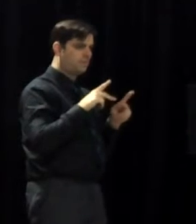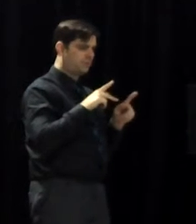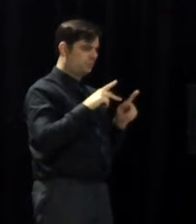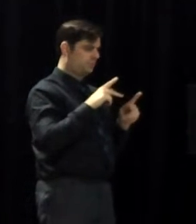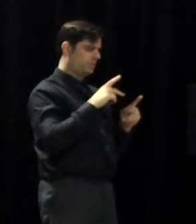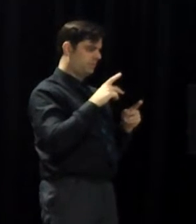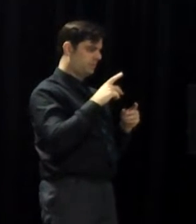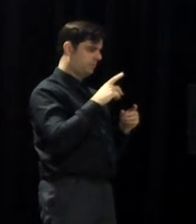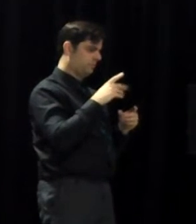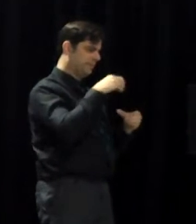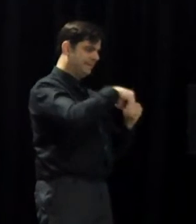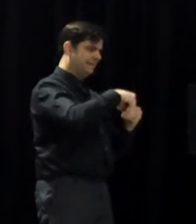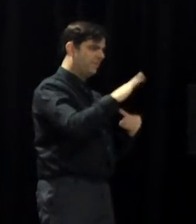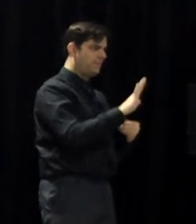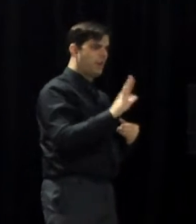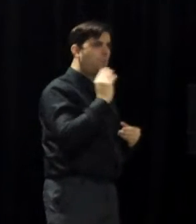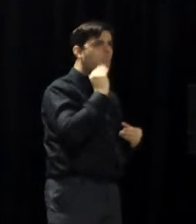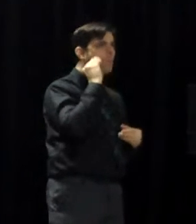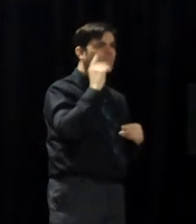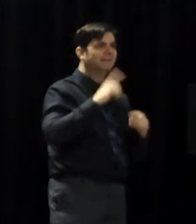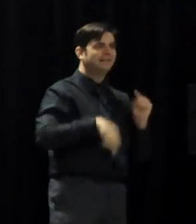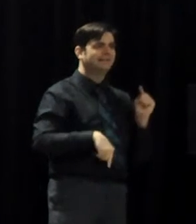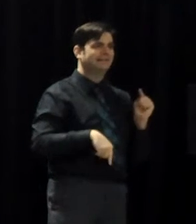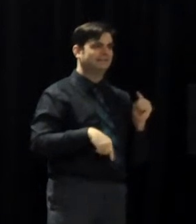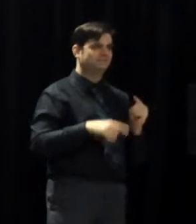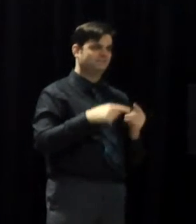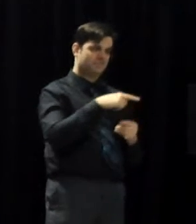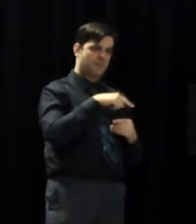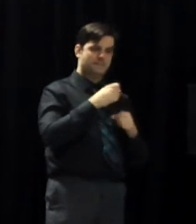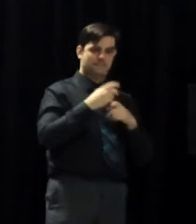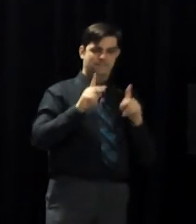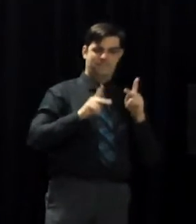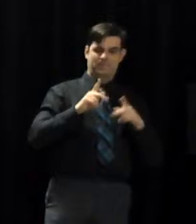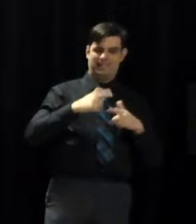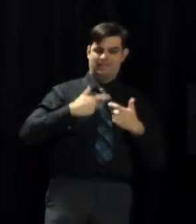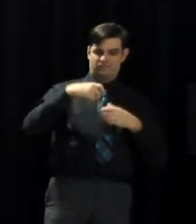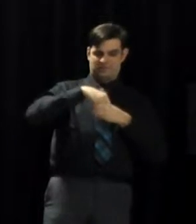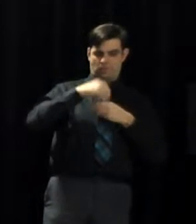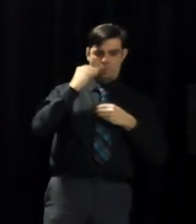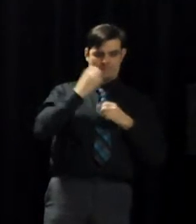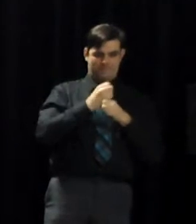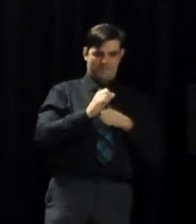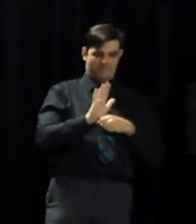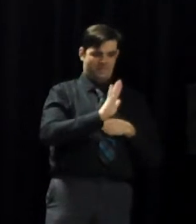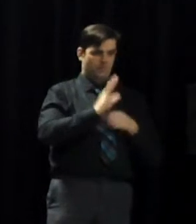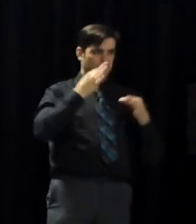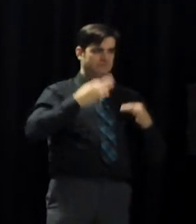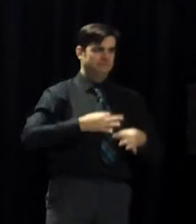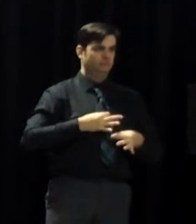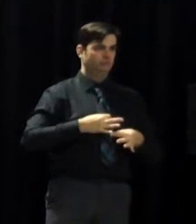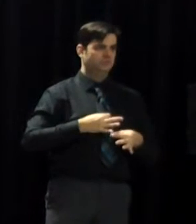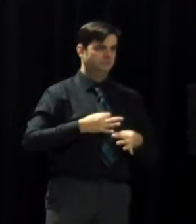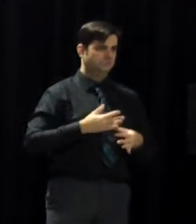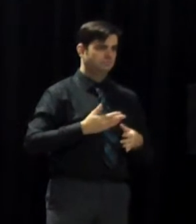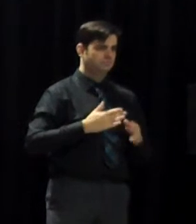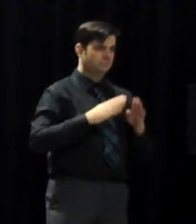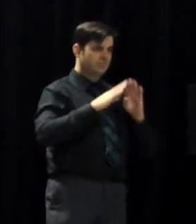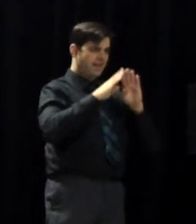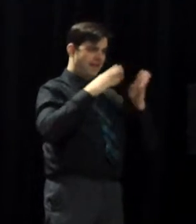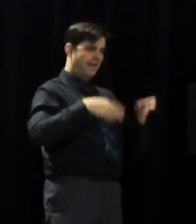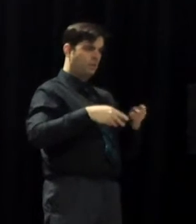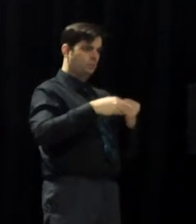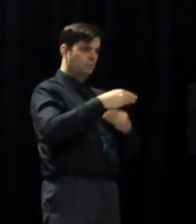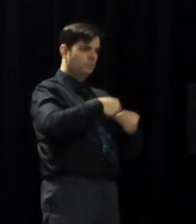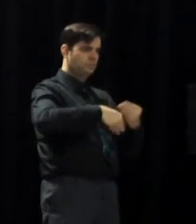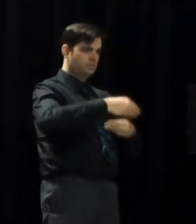property. Then you have household contacts that come after that decision, and then we have senior